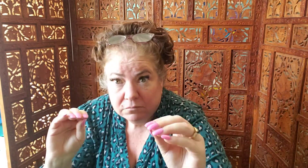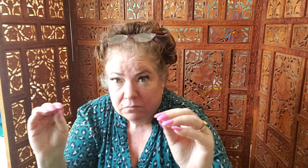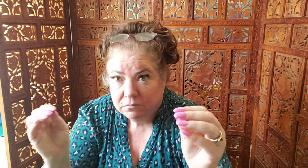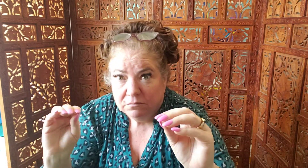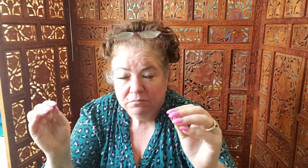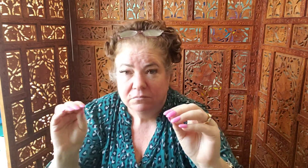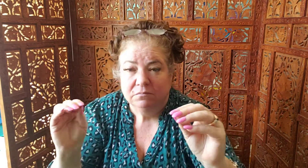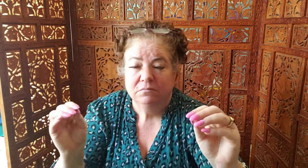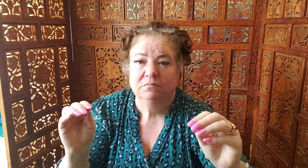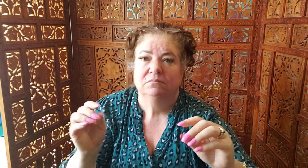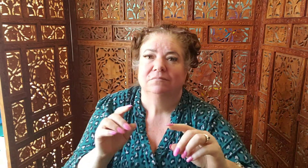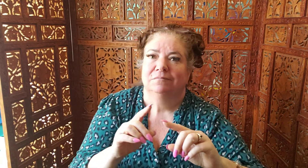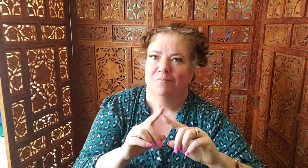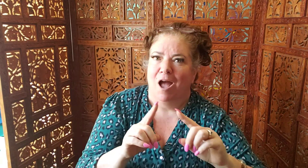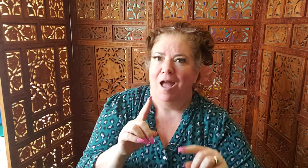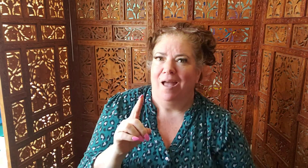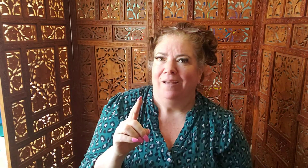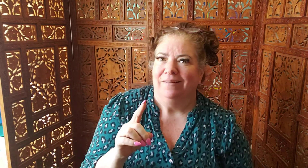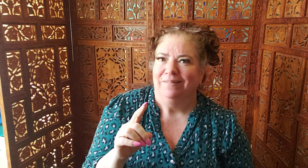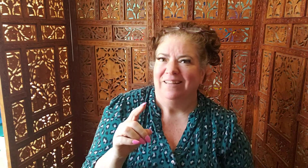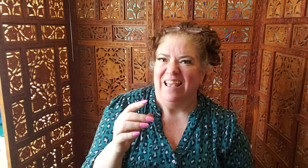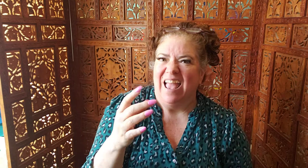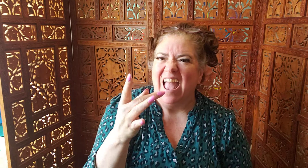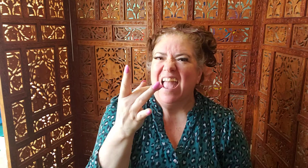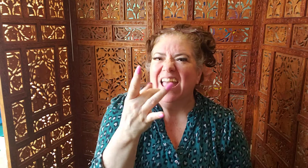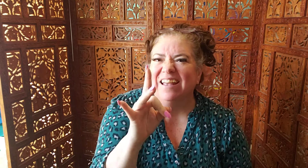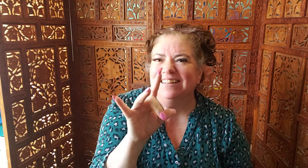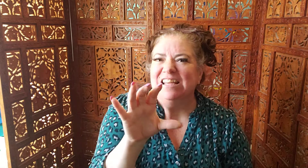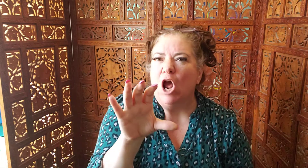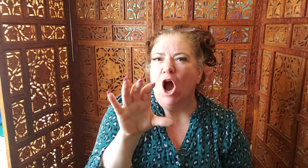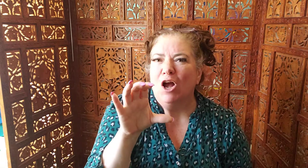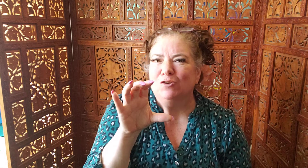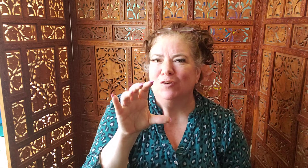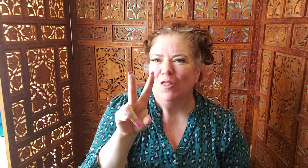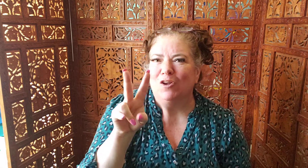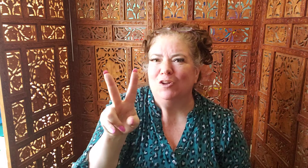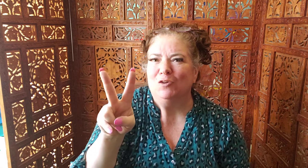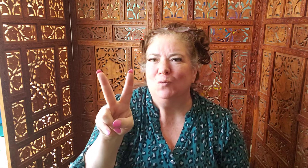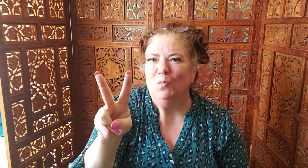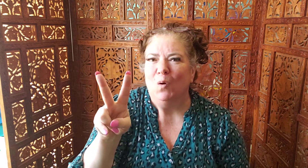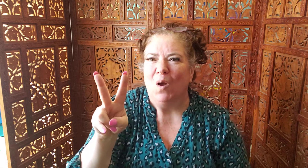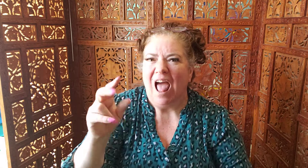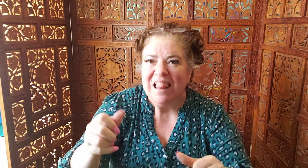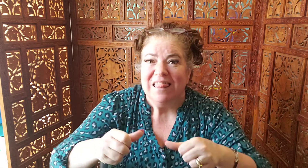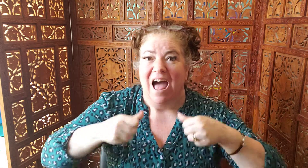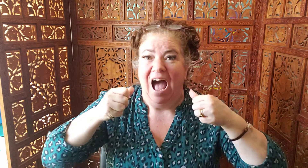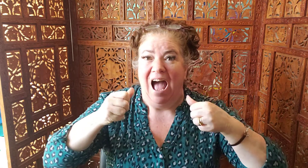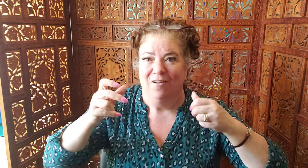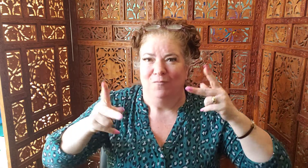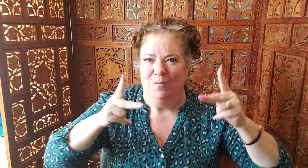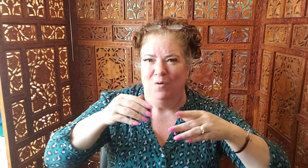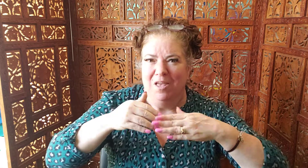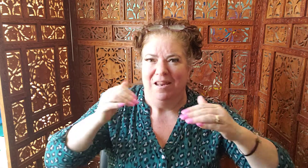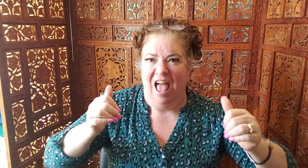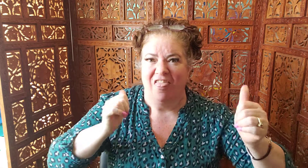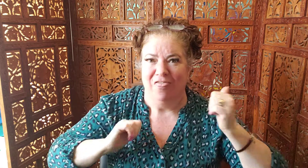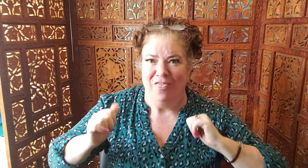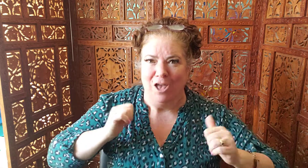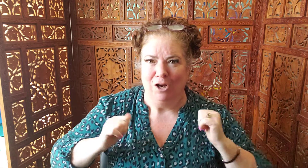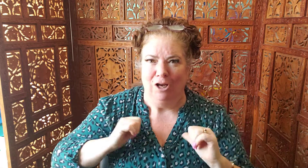1,832 live people in the theater going crazy, now that is